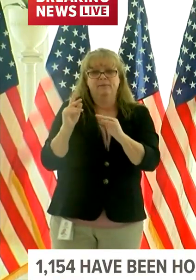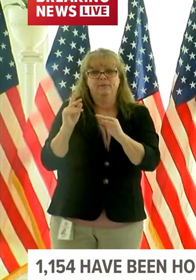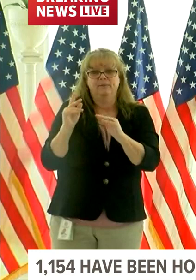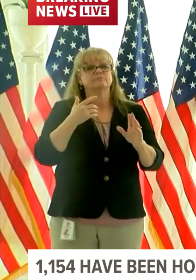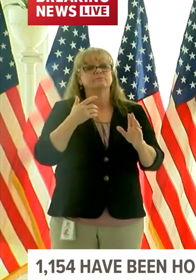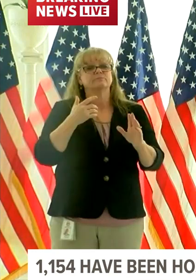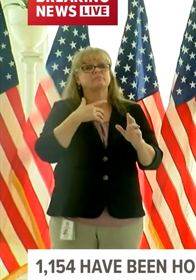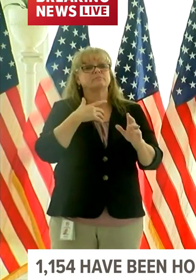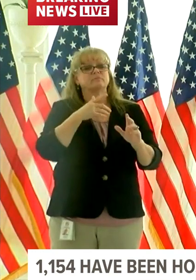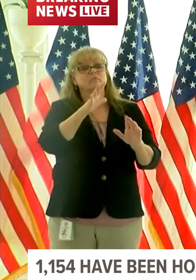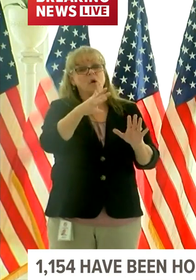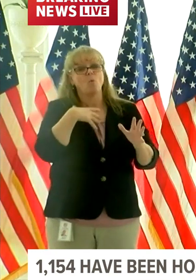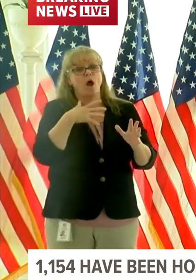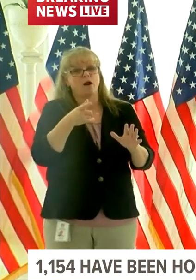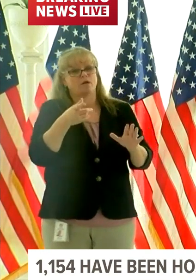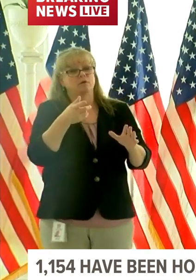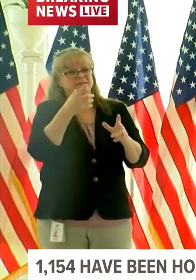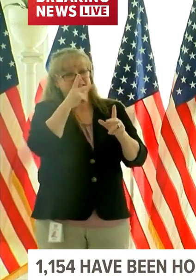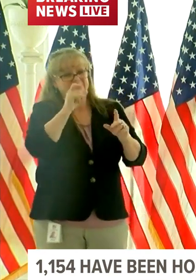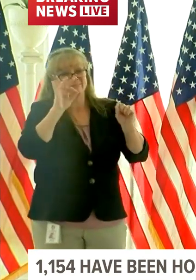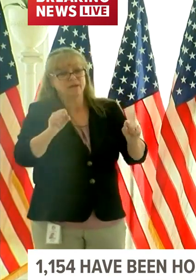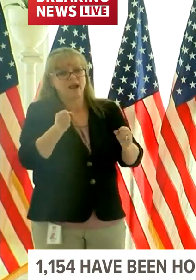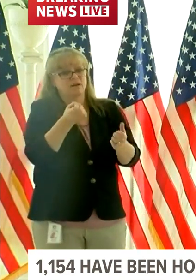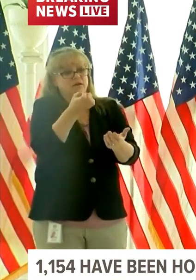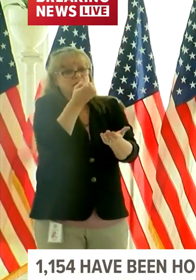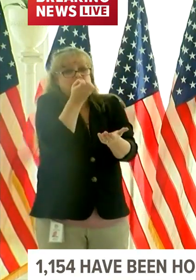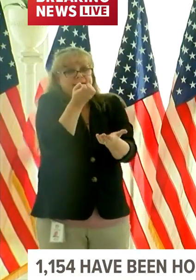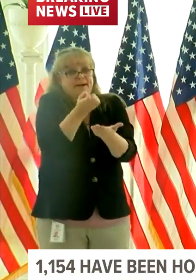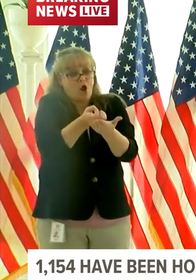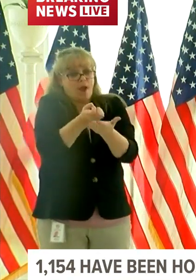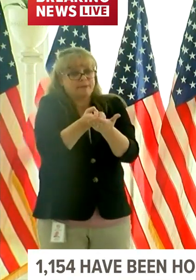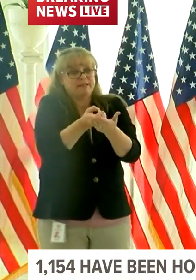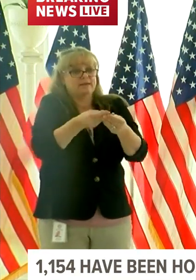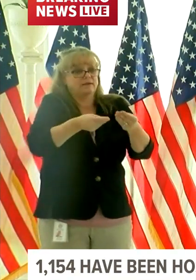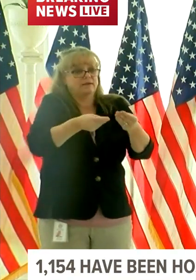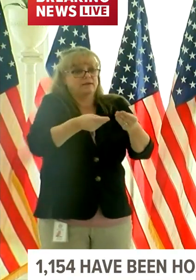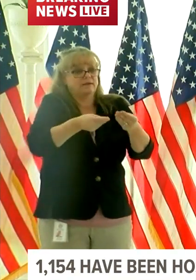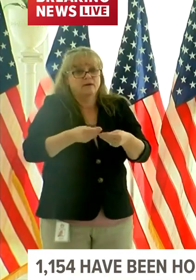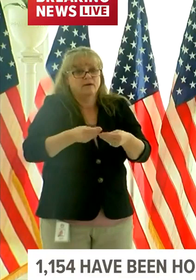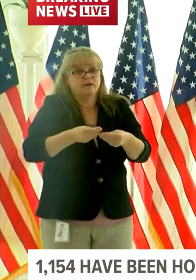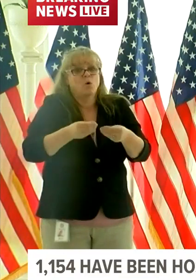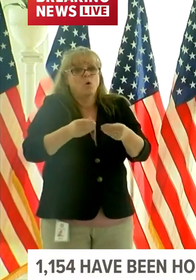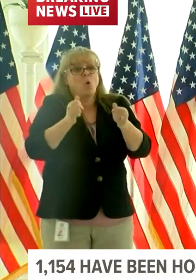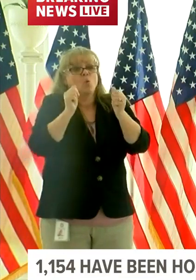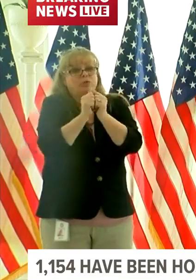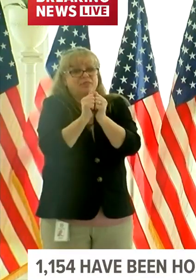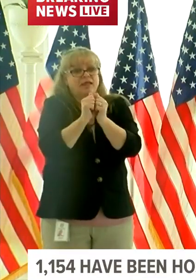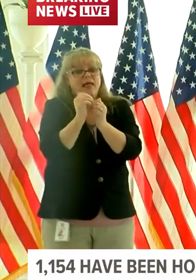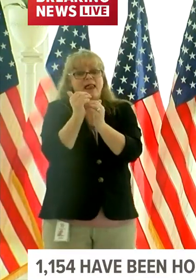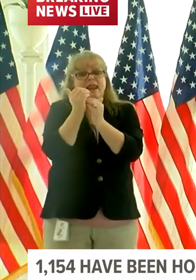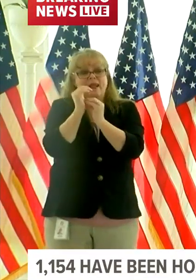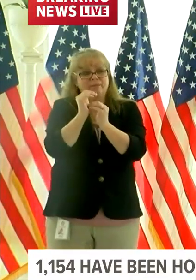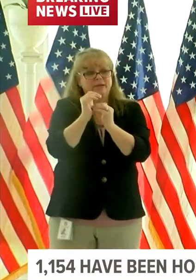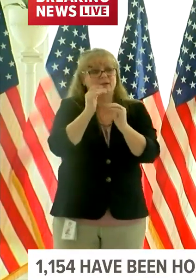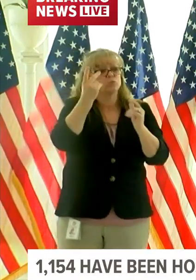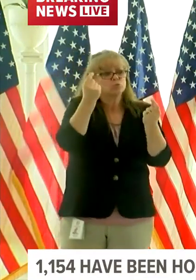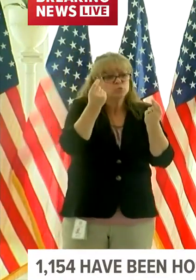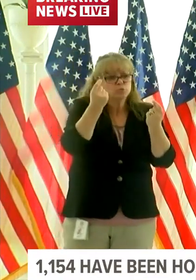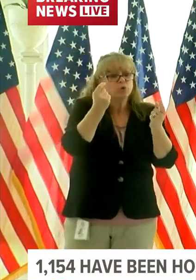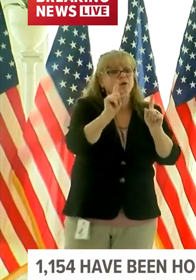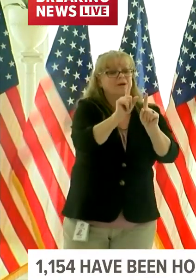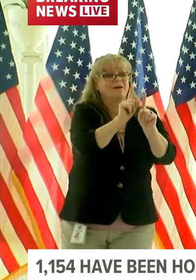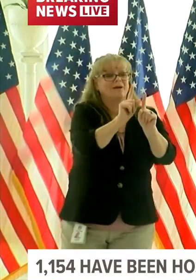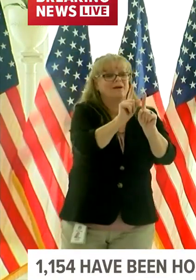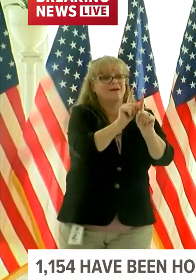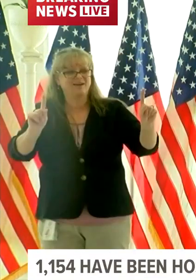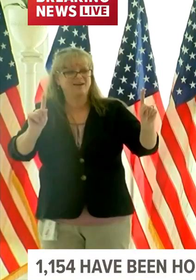number with the minimum amount of physical proximity. And so that's why, some kinds of